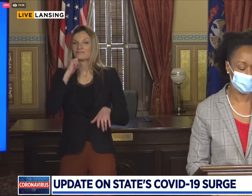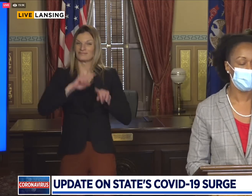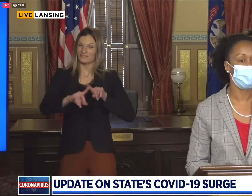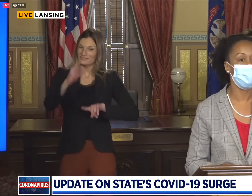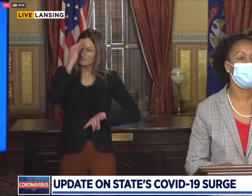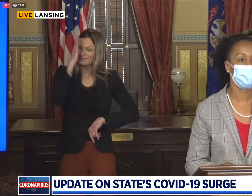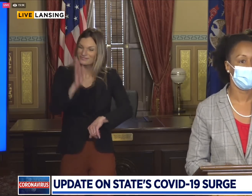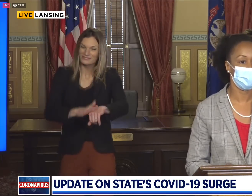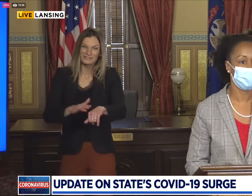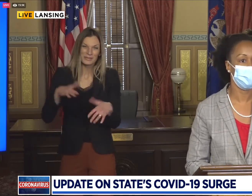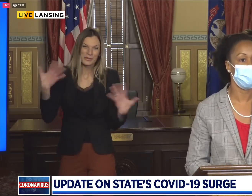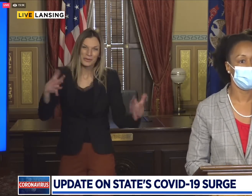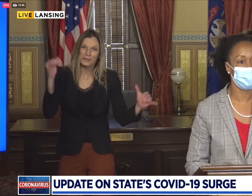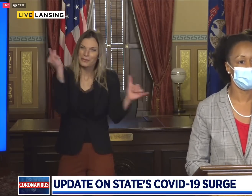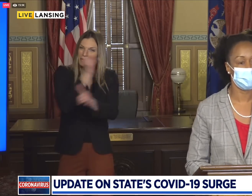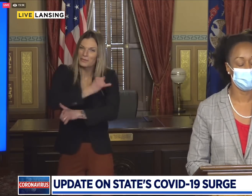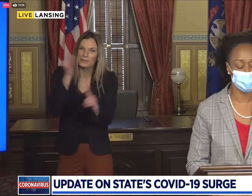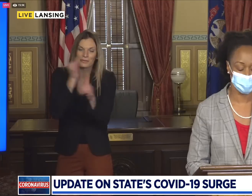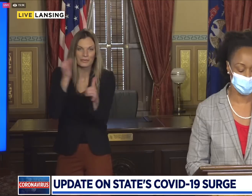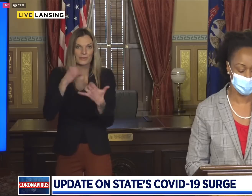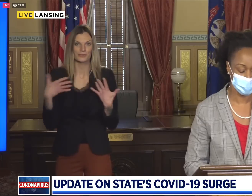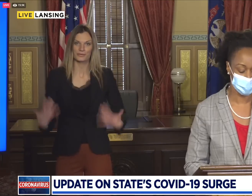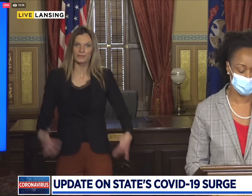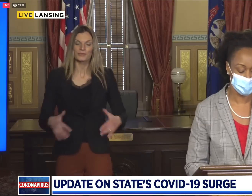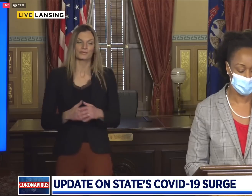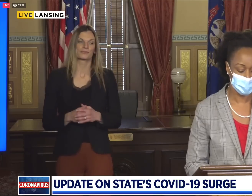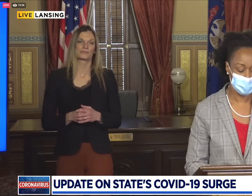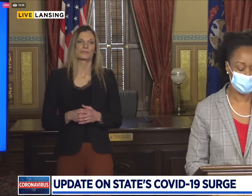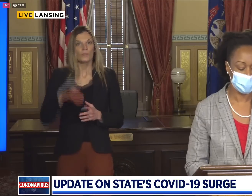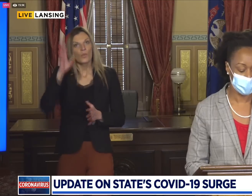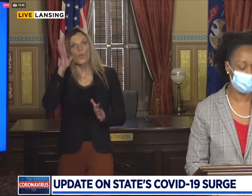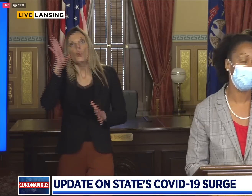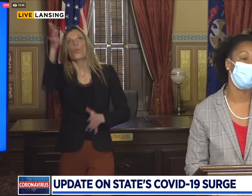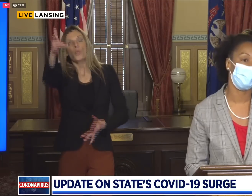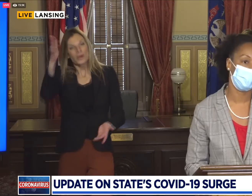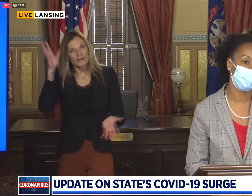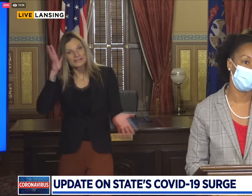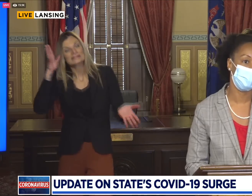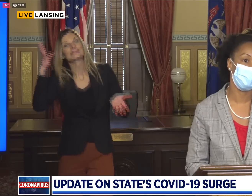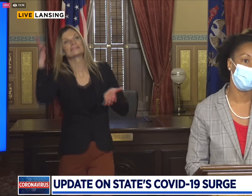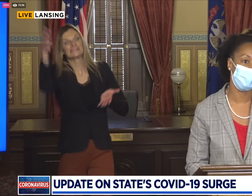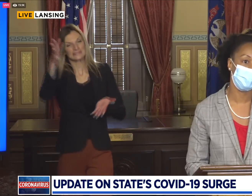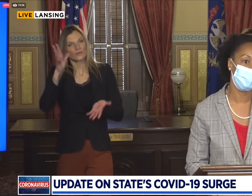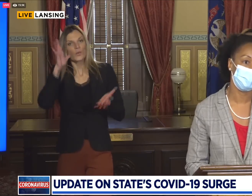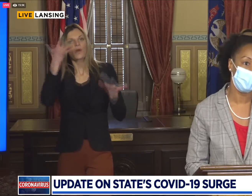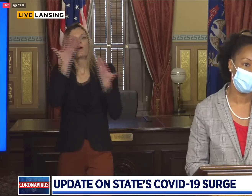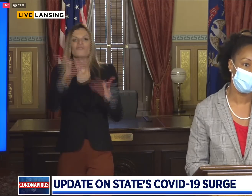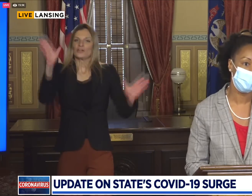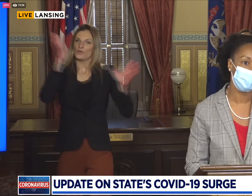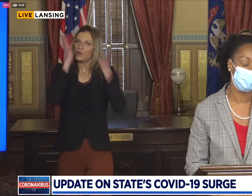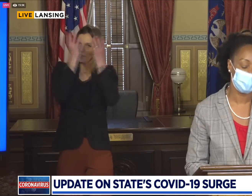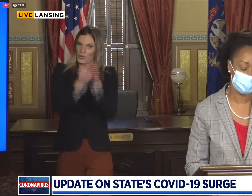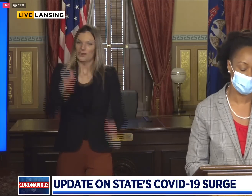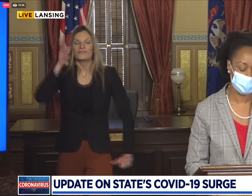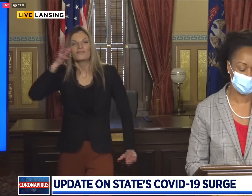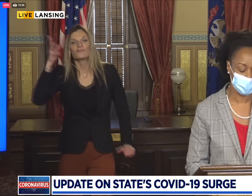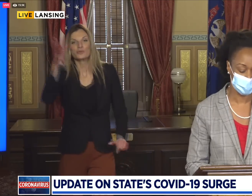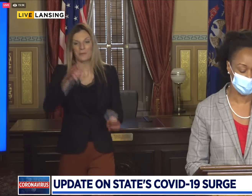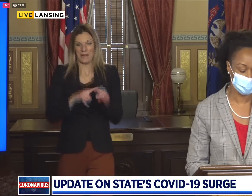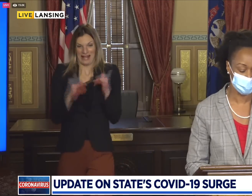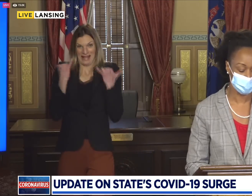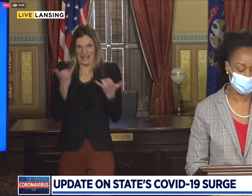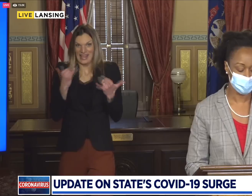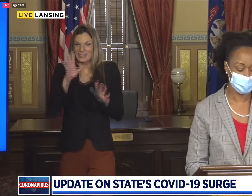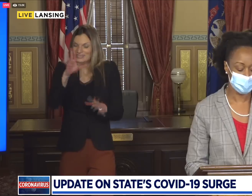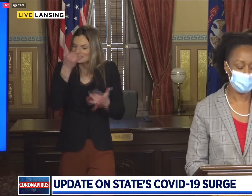down. This pandemic will eventually end, and we have to do what it takes to avoid as many infections and deaths as